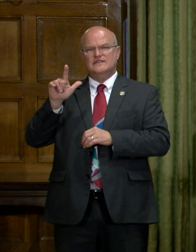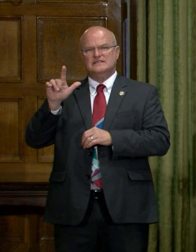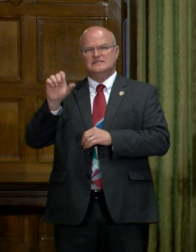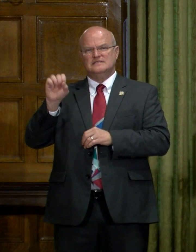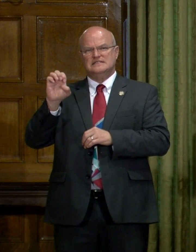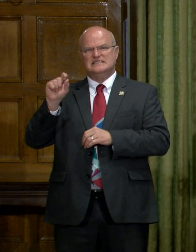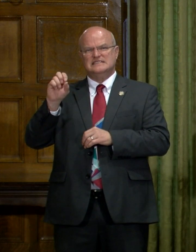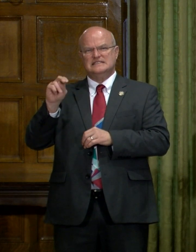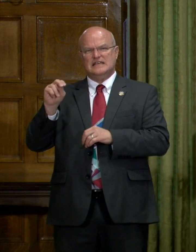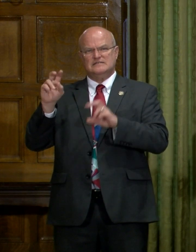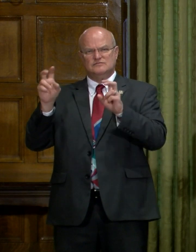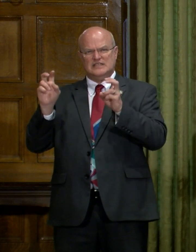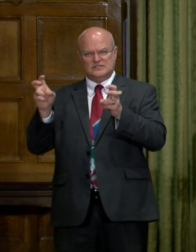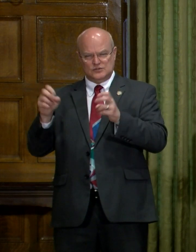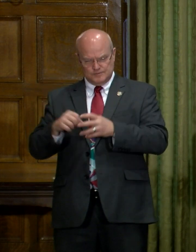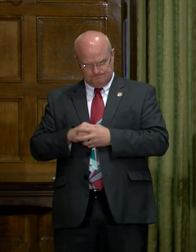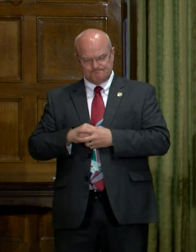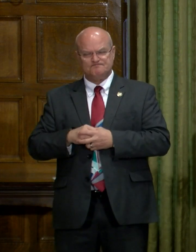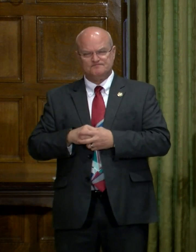the issue.